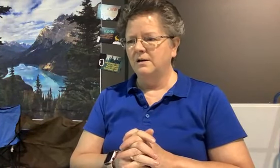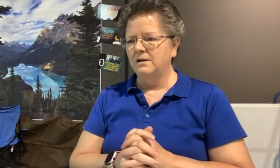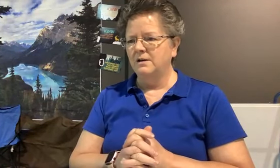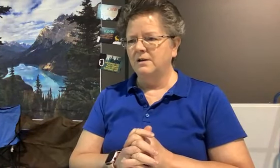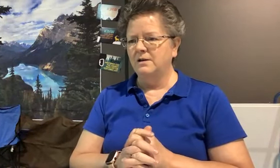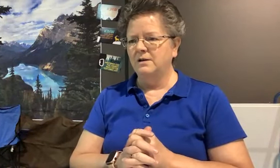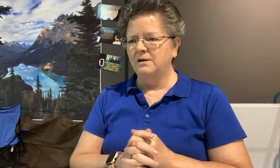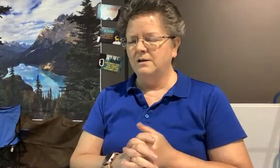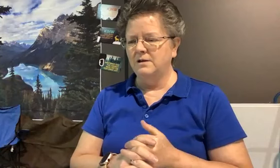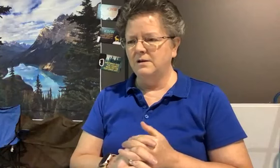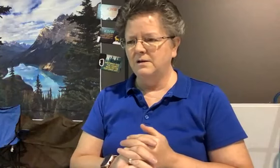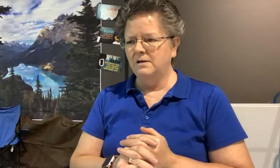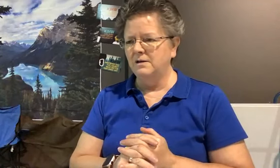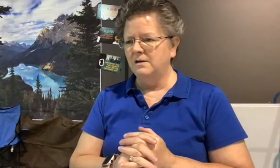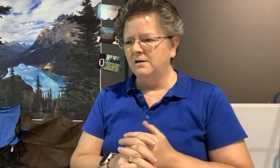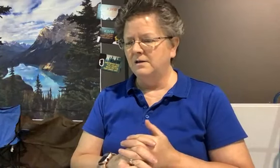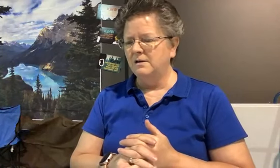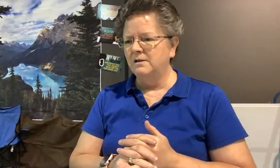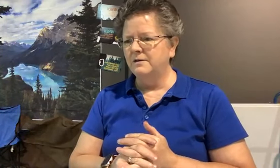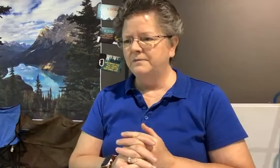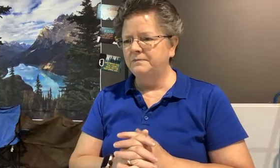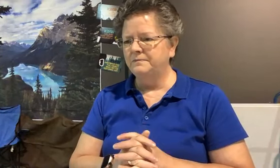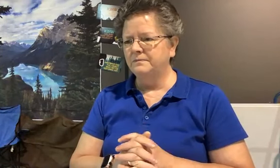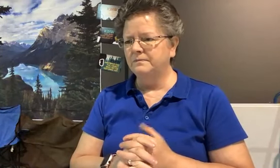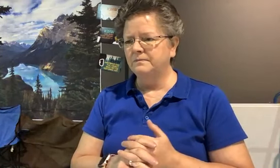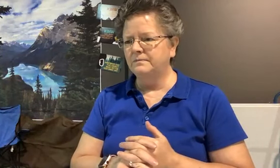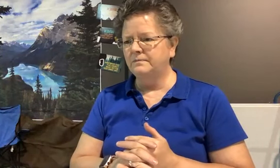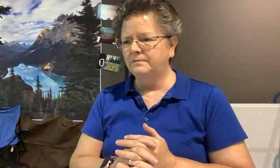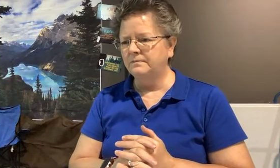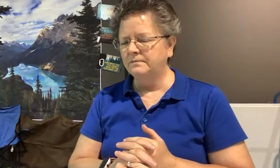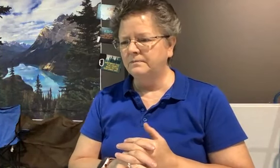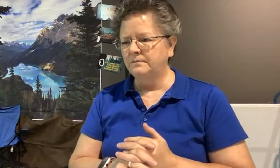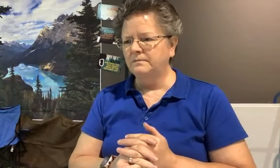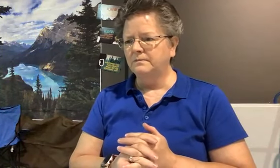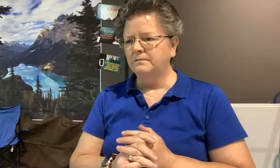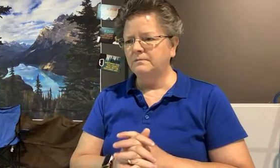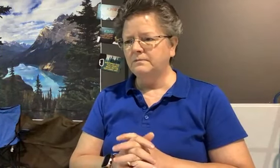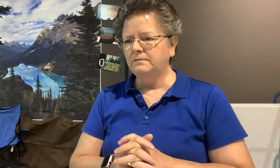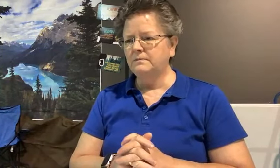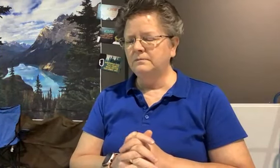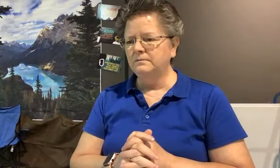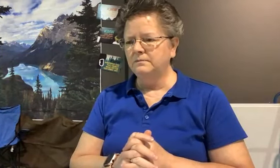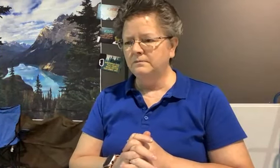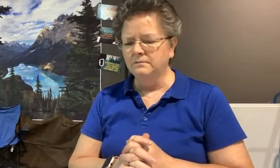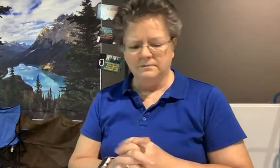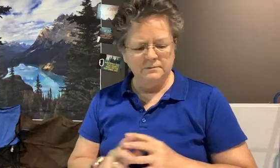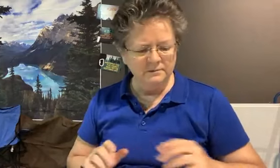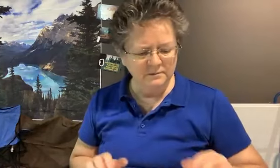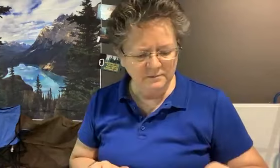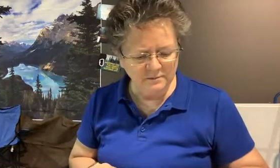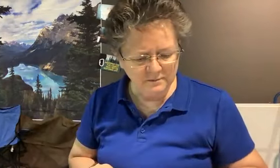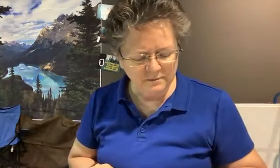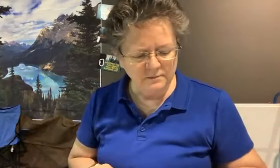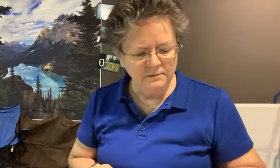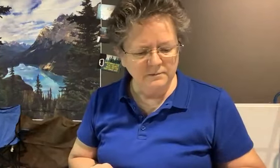Well, we can be assured that if he took care of Zechariah, it's the same name